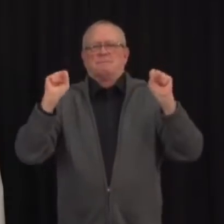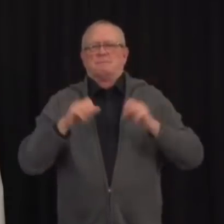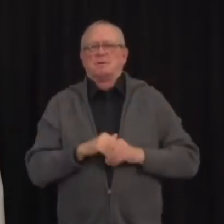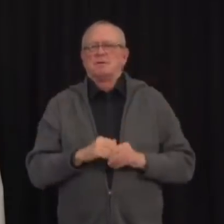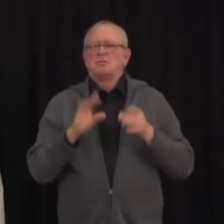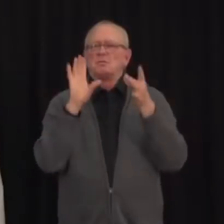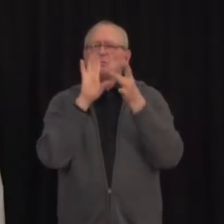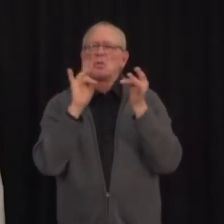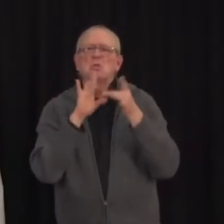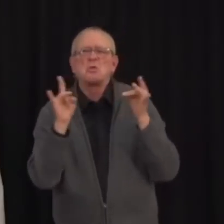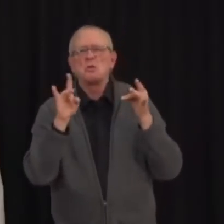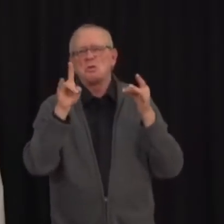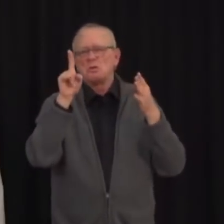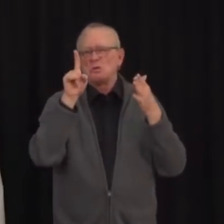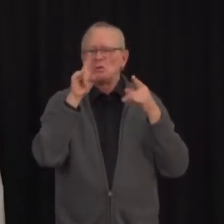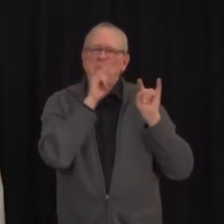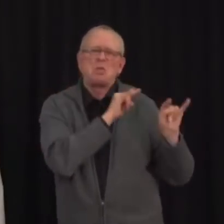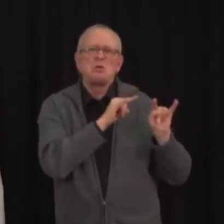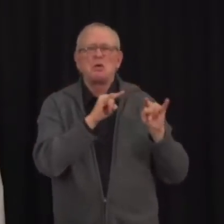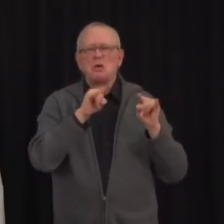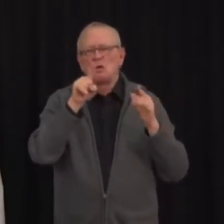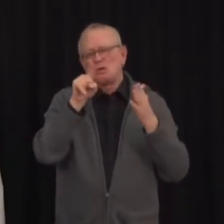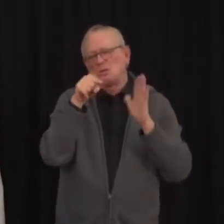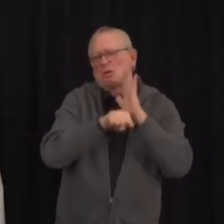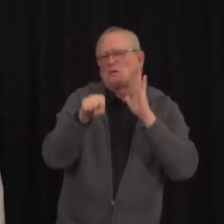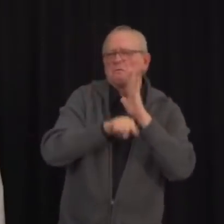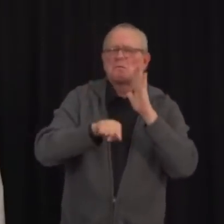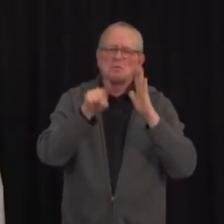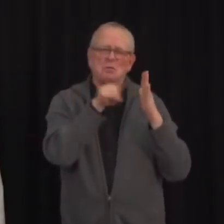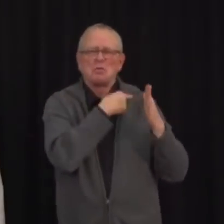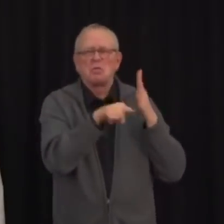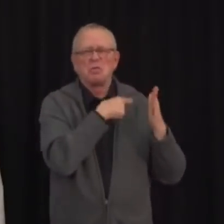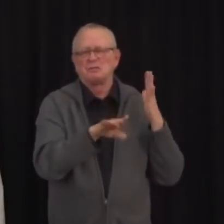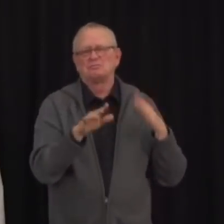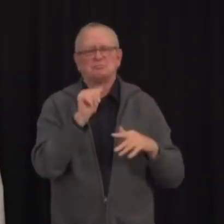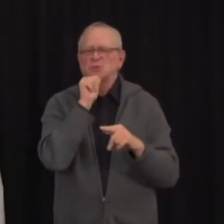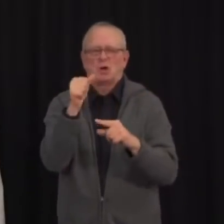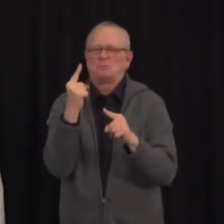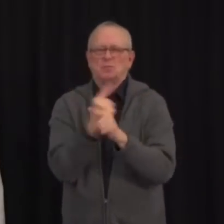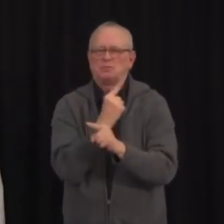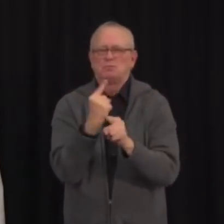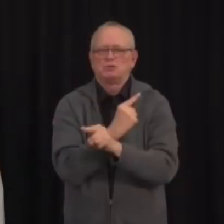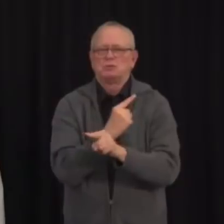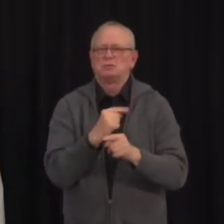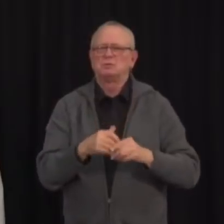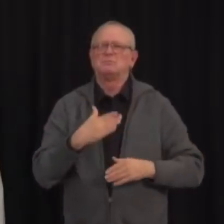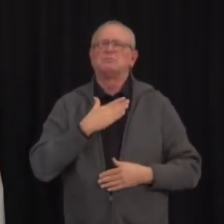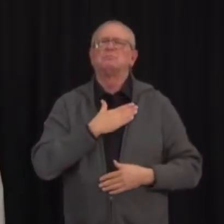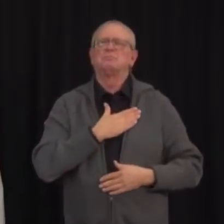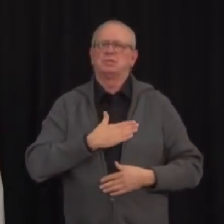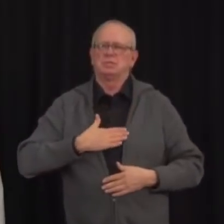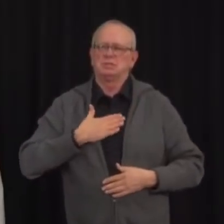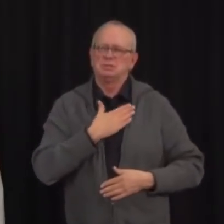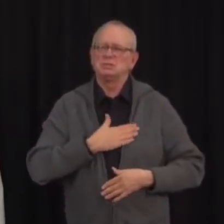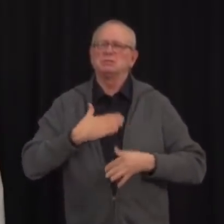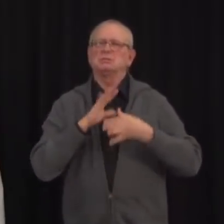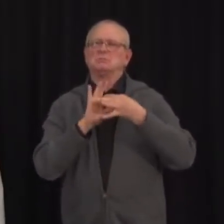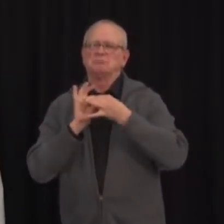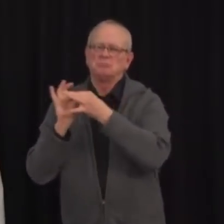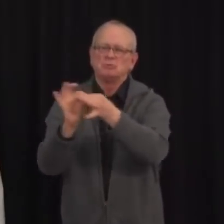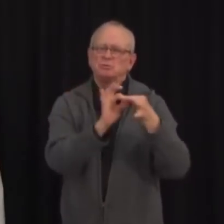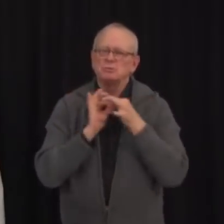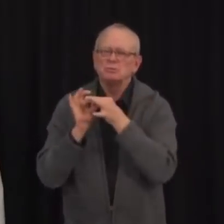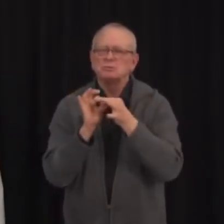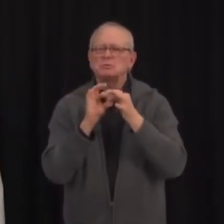are. I'm asking everyone to please cooperate with them and to treat them with respect. I know that